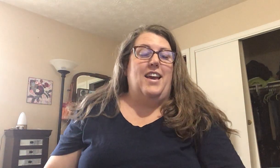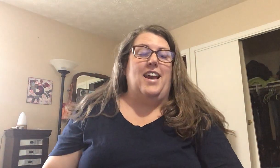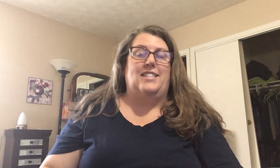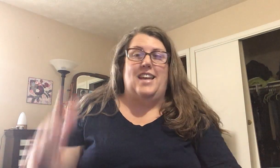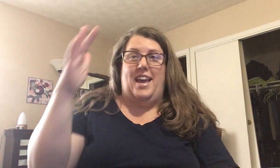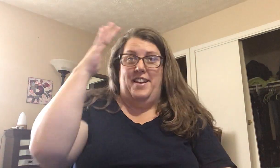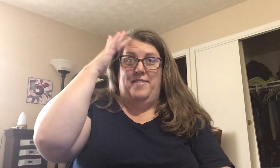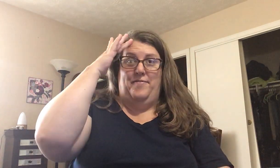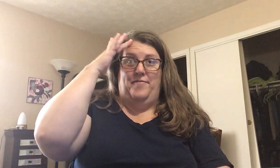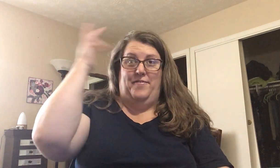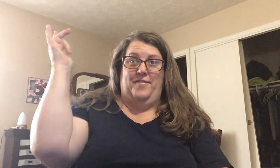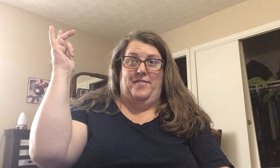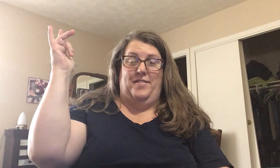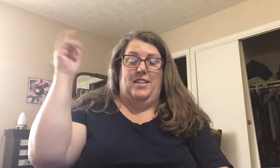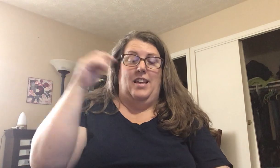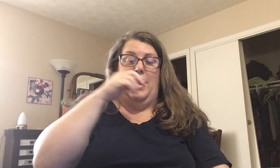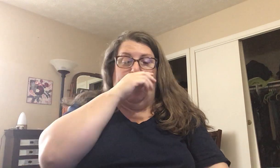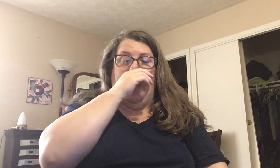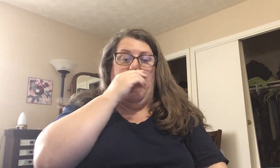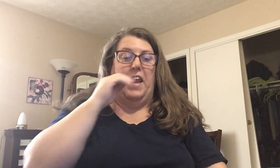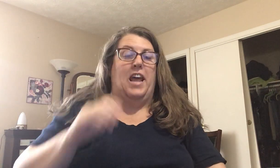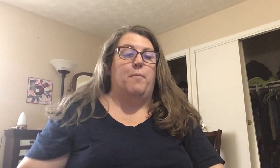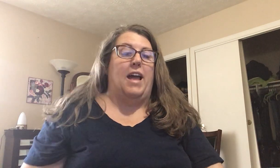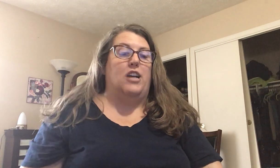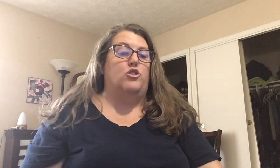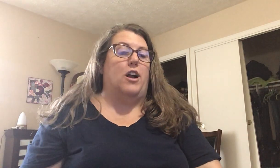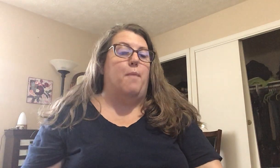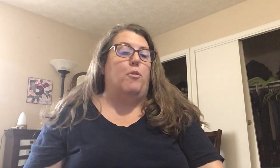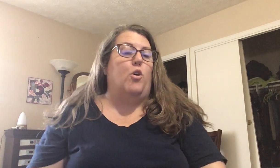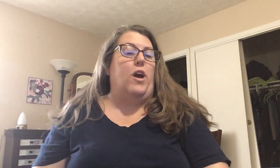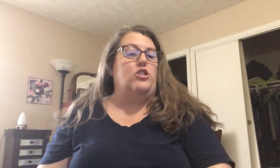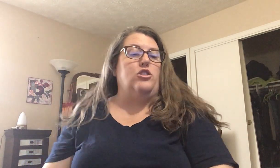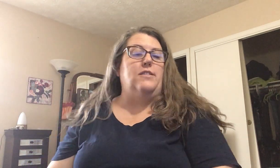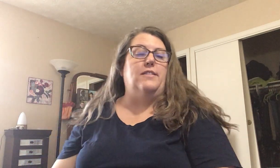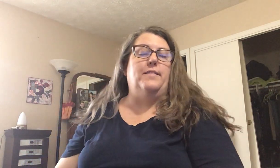And 10. Now I'm going to ask you a couple questions.